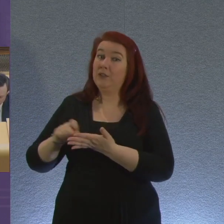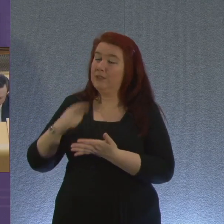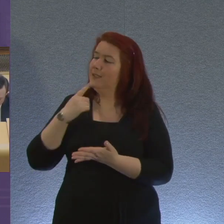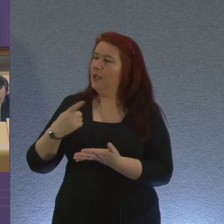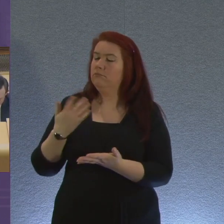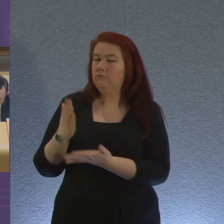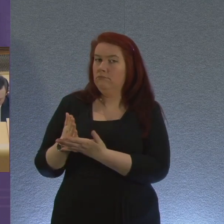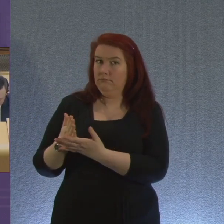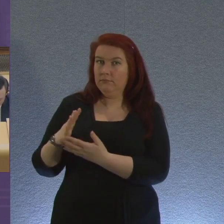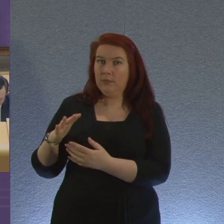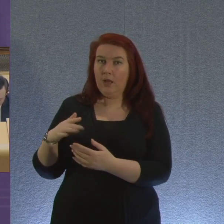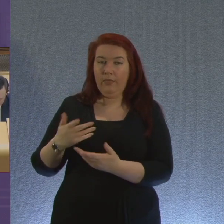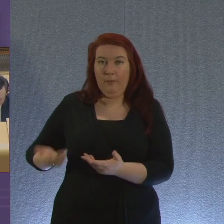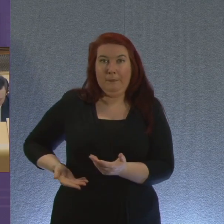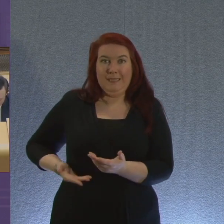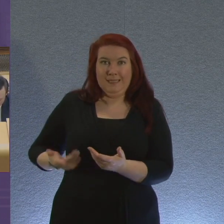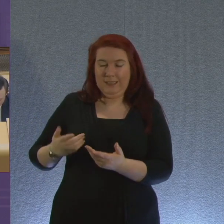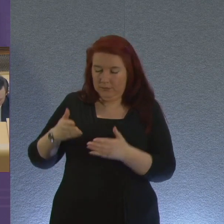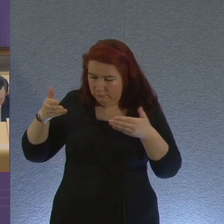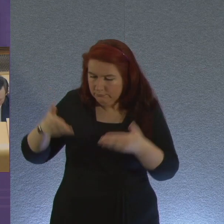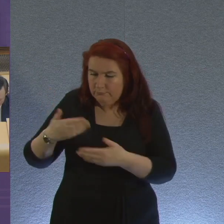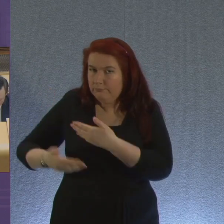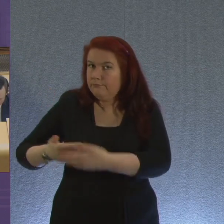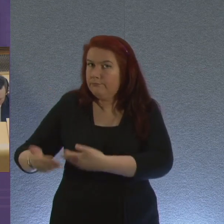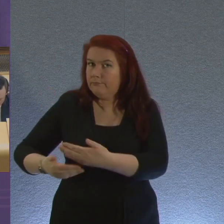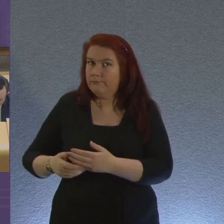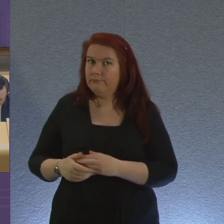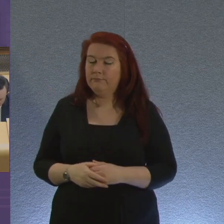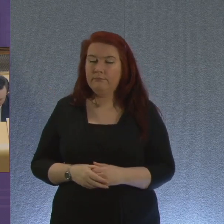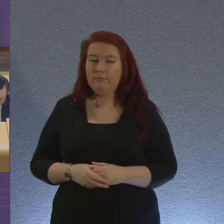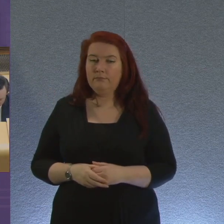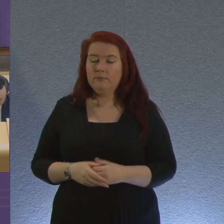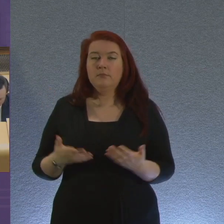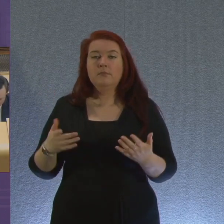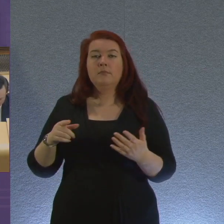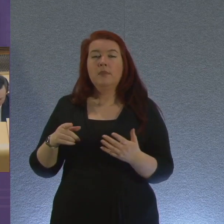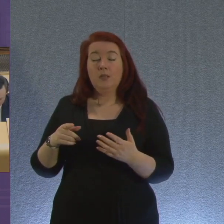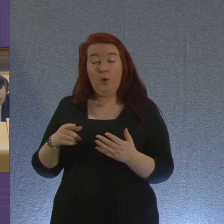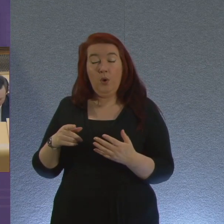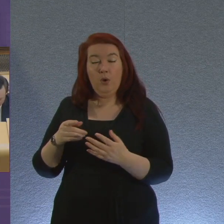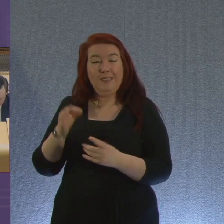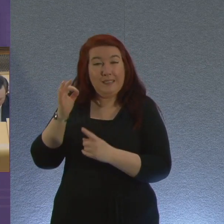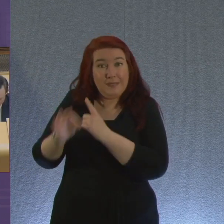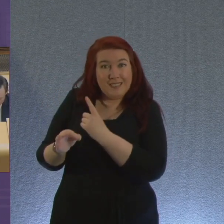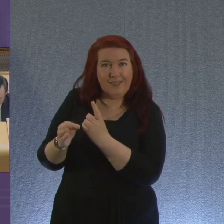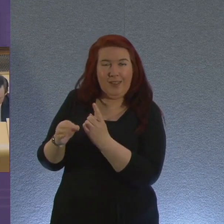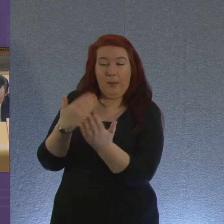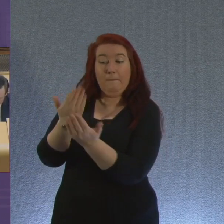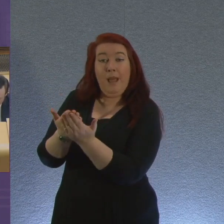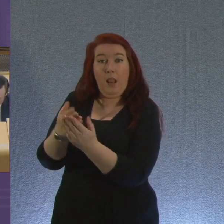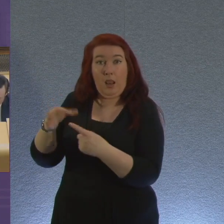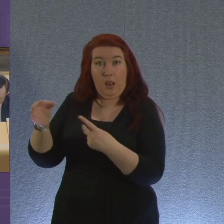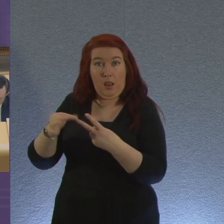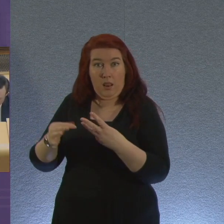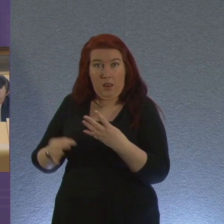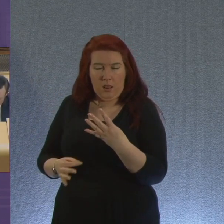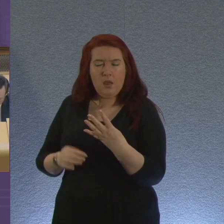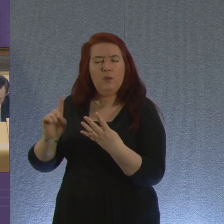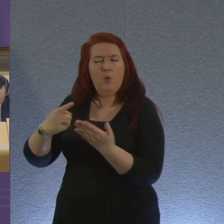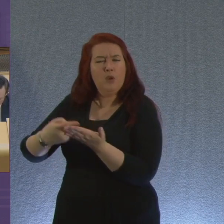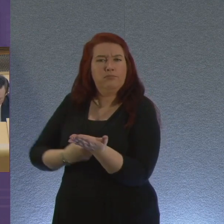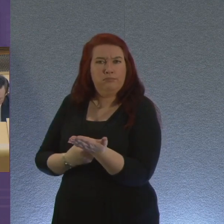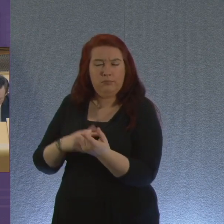discussed in the Bureau as we go forward. Looking at the specific measures in the bill, let me start by looking at the provisions